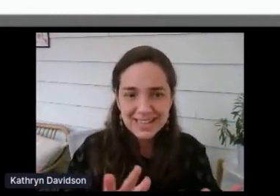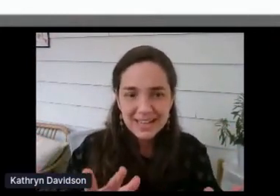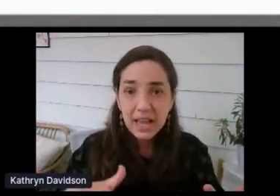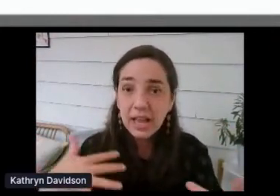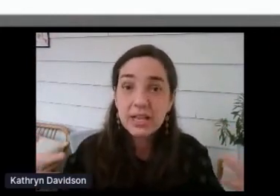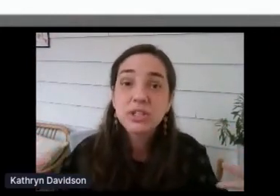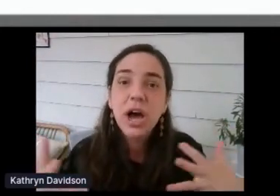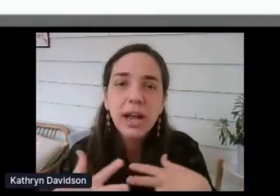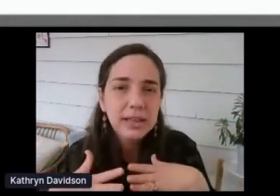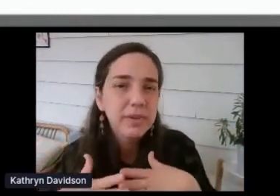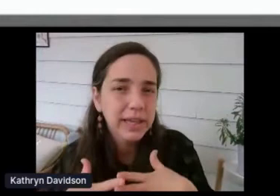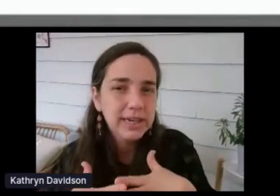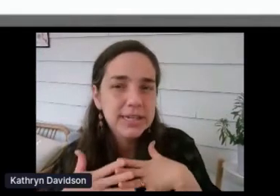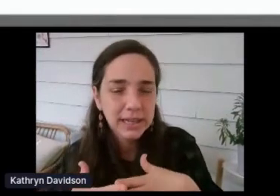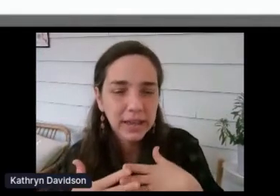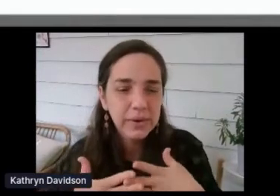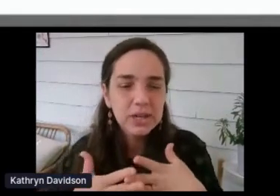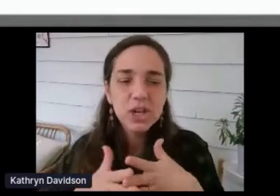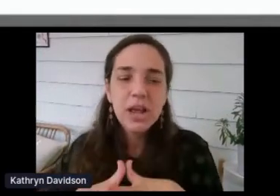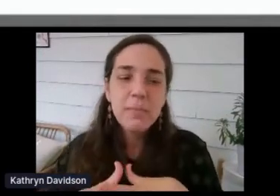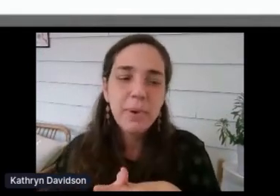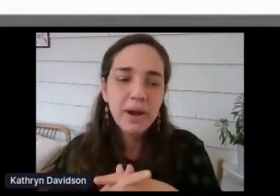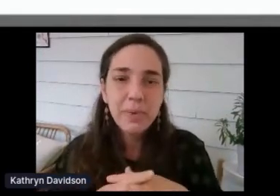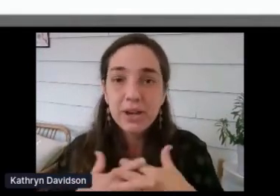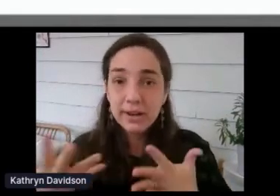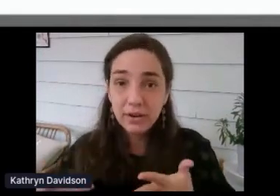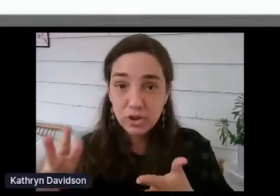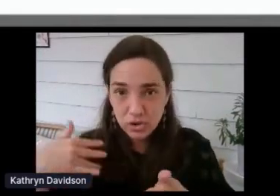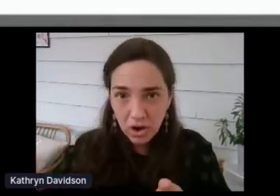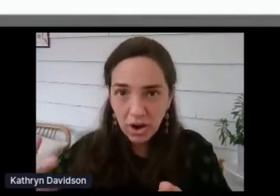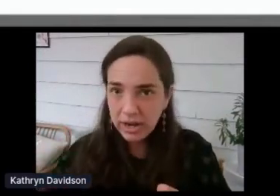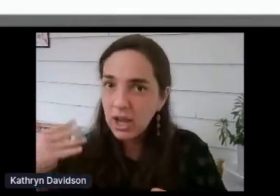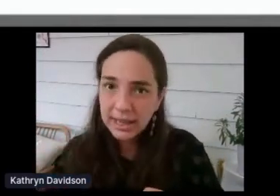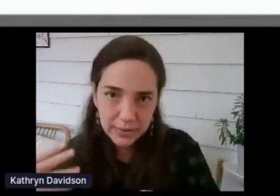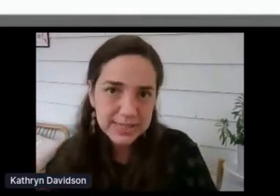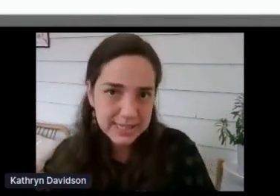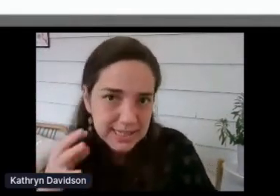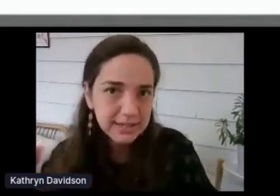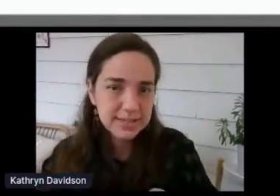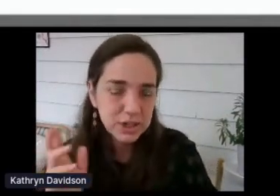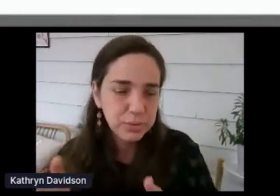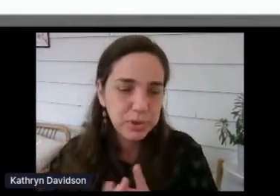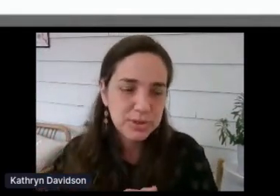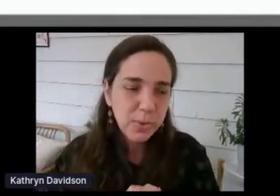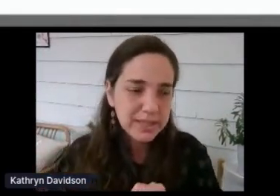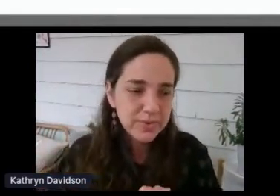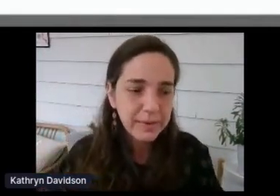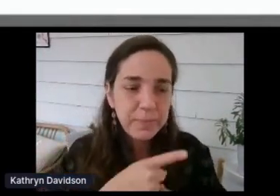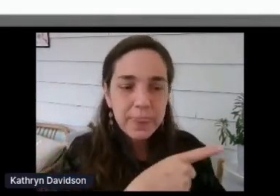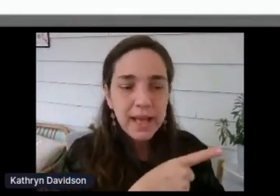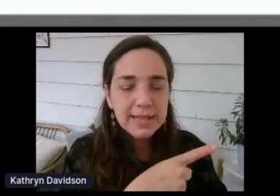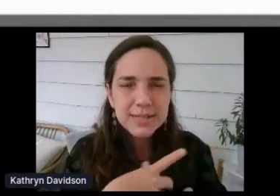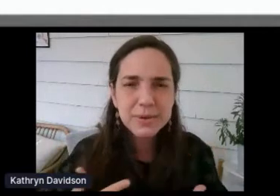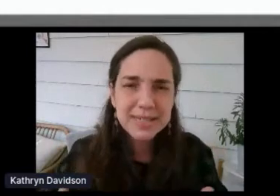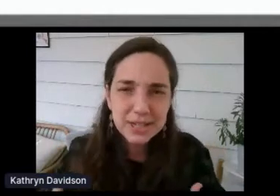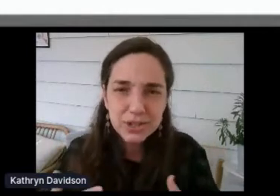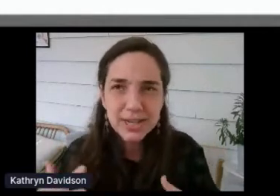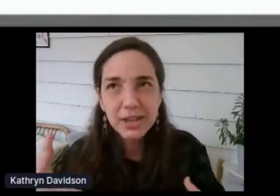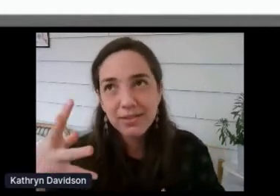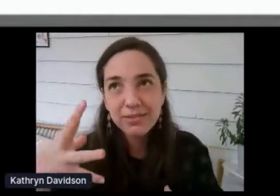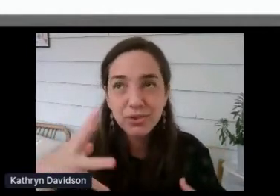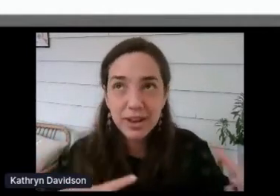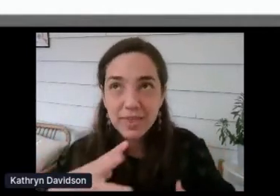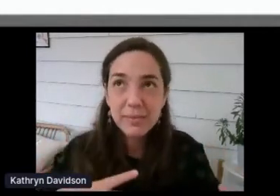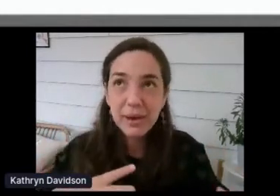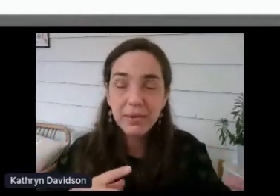sense, it is tightly related to language, but we could draw on non-linguistic skills to interpret those points, right? And so it's